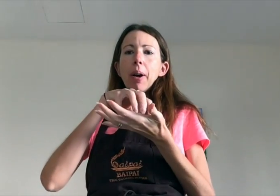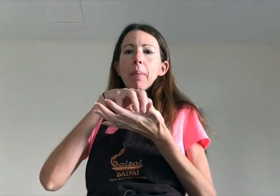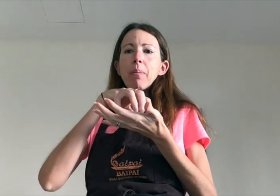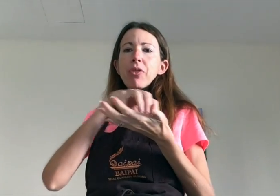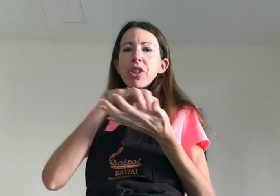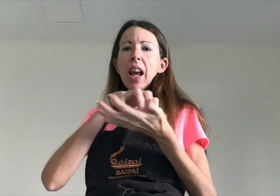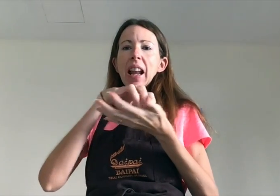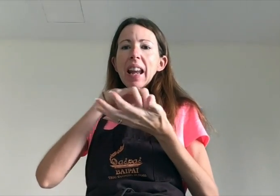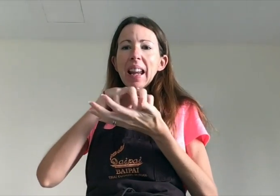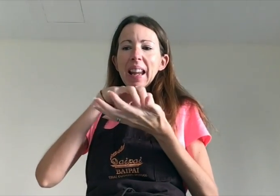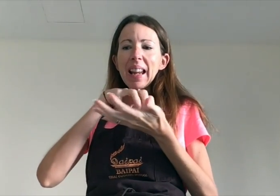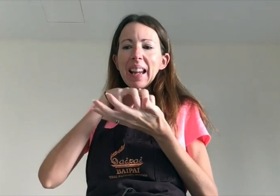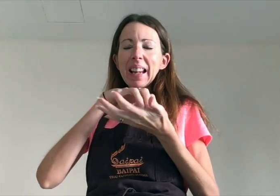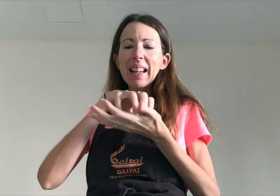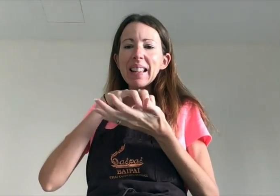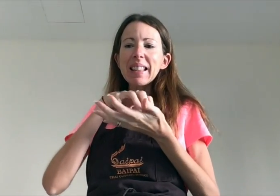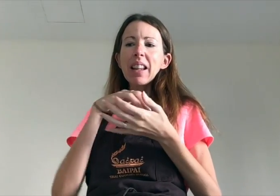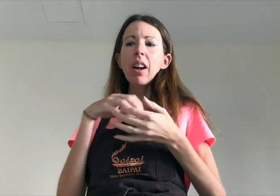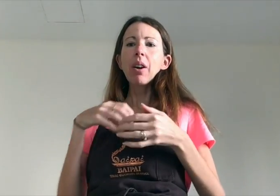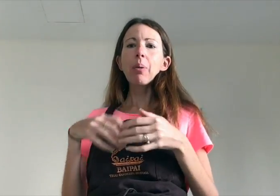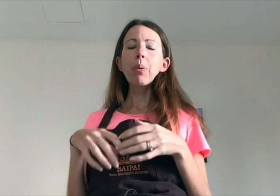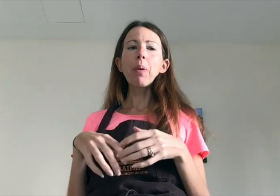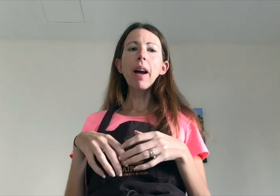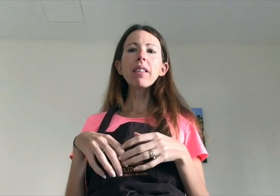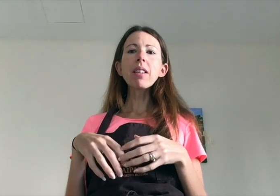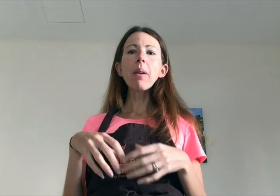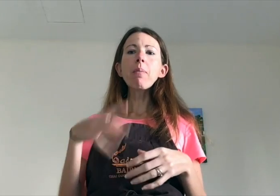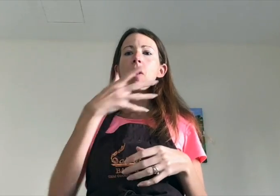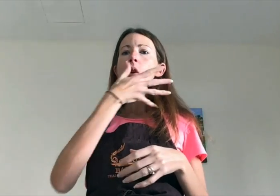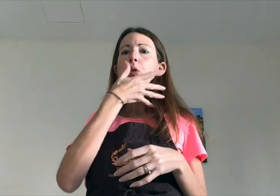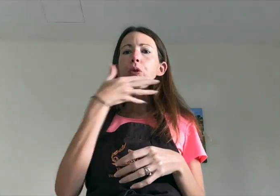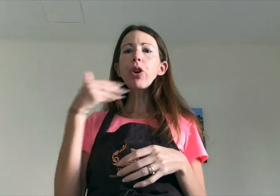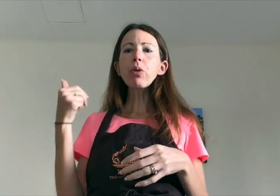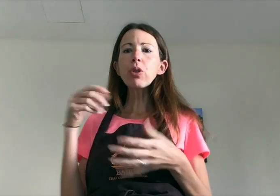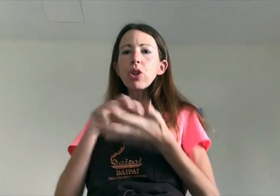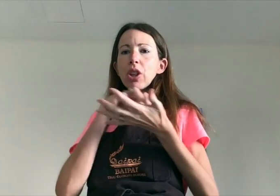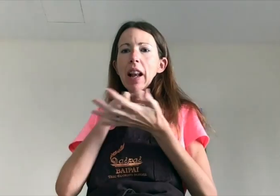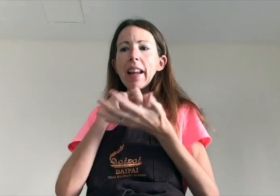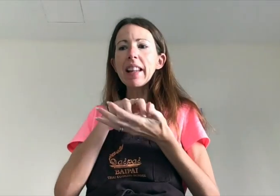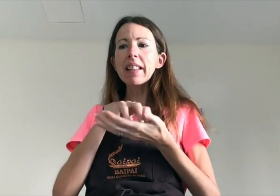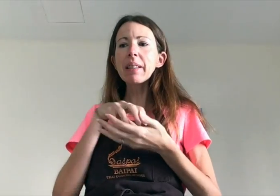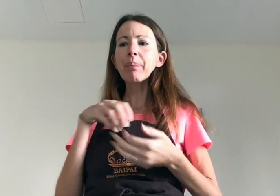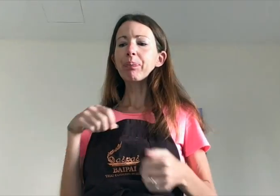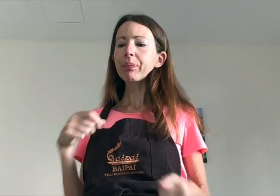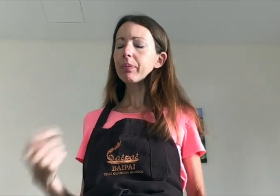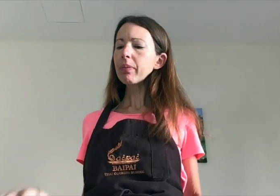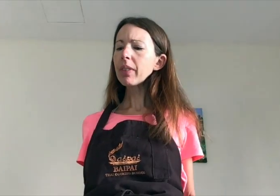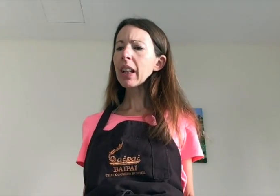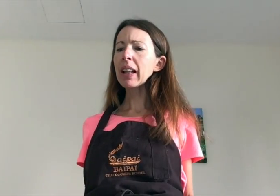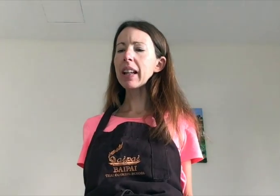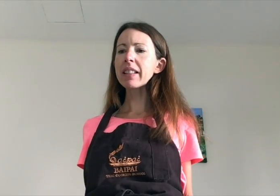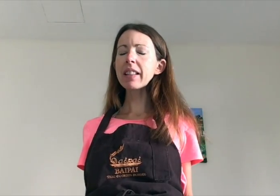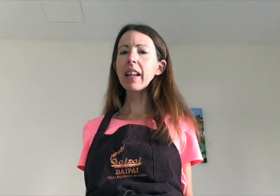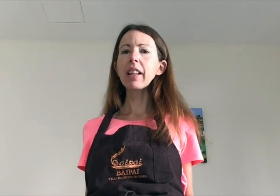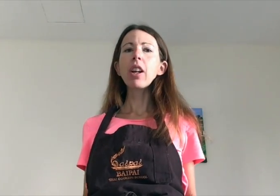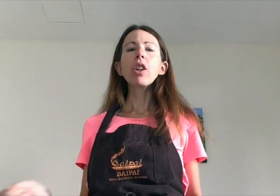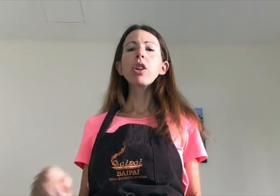some jellies. Ooh, and some fruit jellies. Let's see. You need